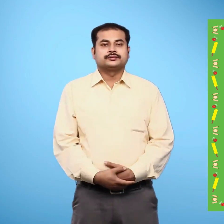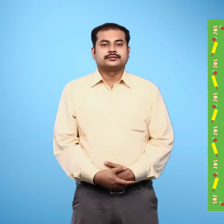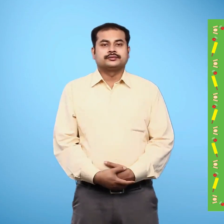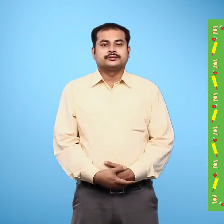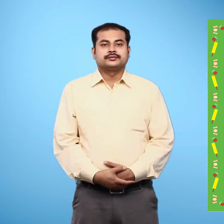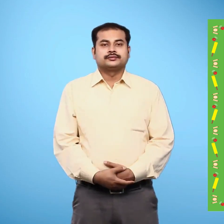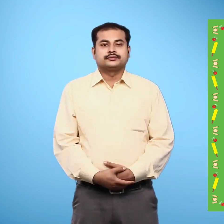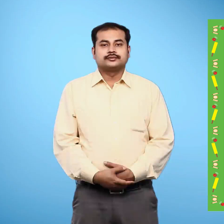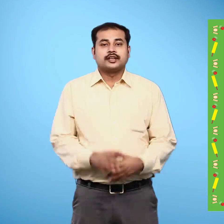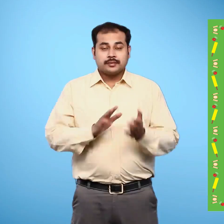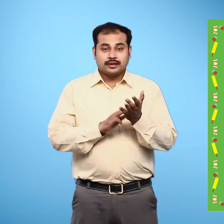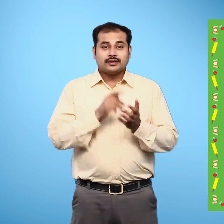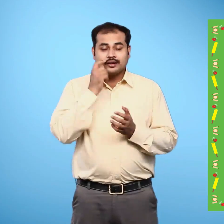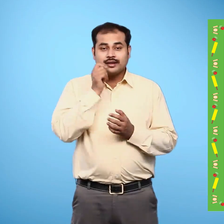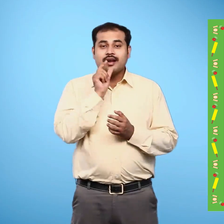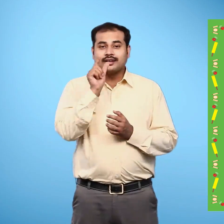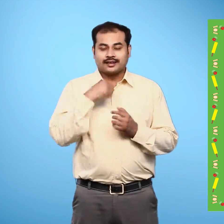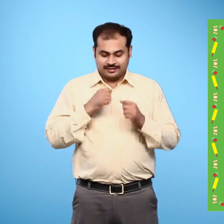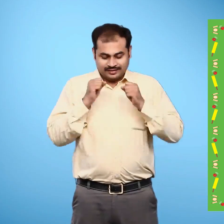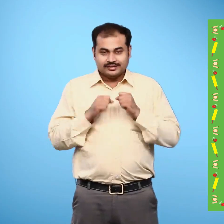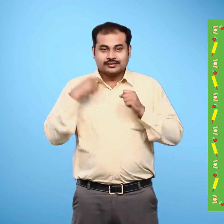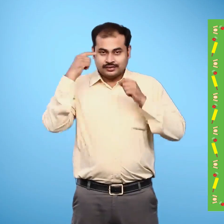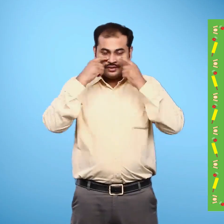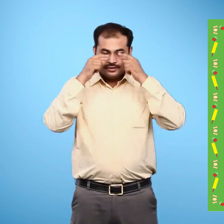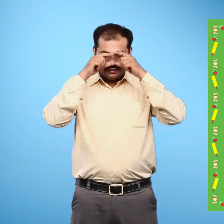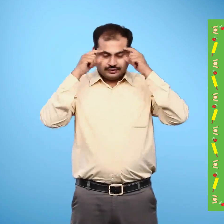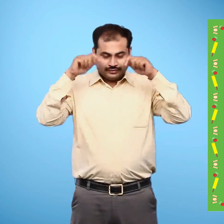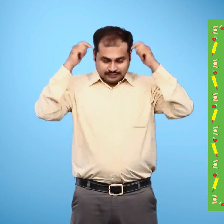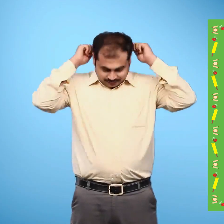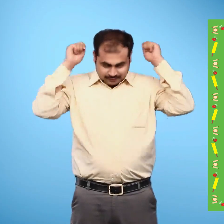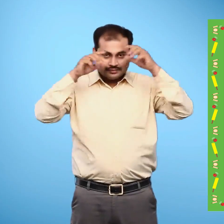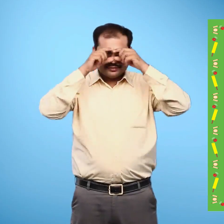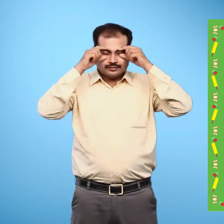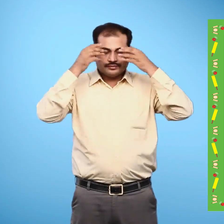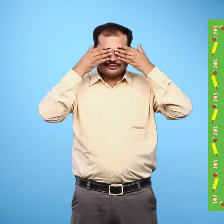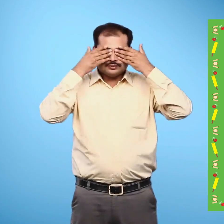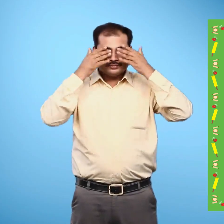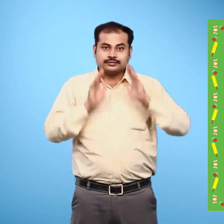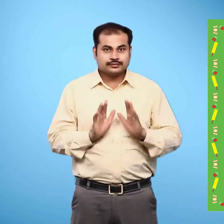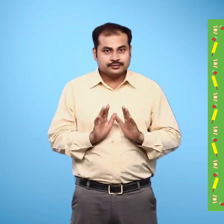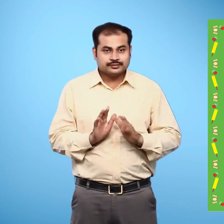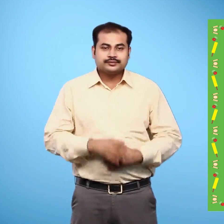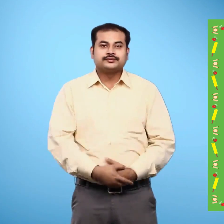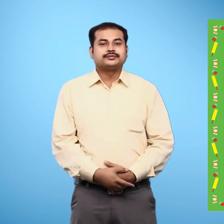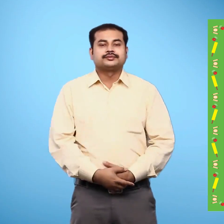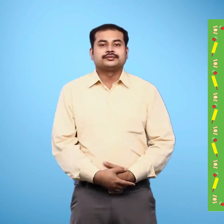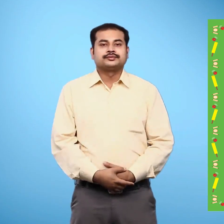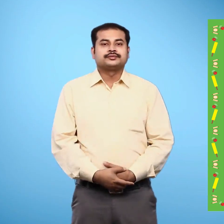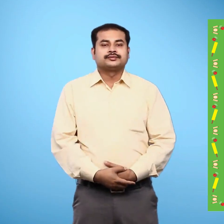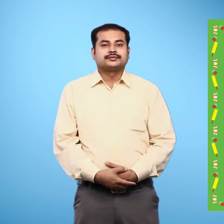and is seated at the left side of Uncle Miku. Uncle Miku's eyes are closed with a piece of cloth.